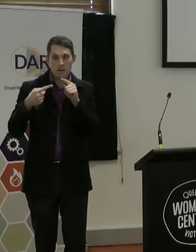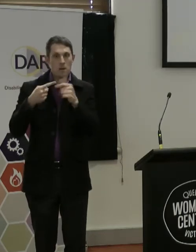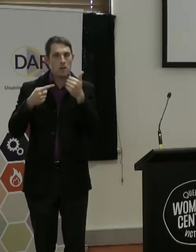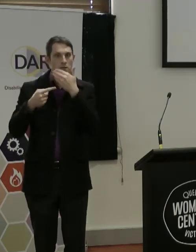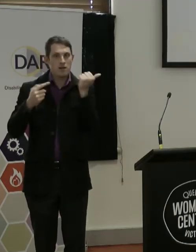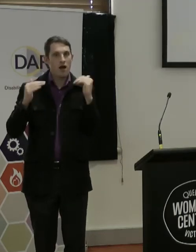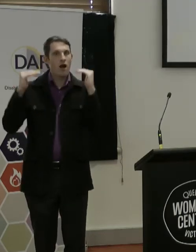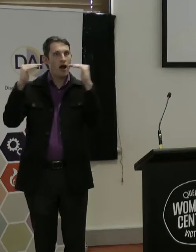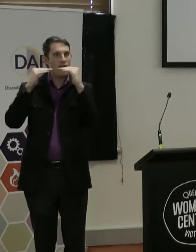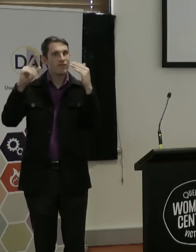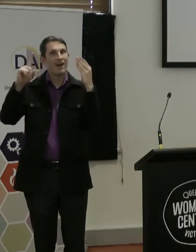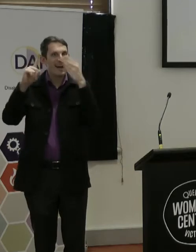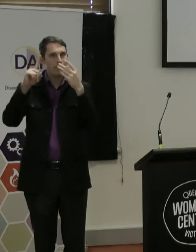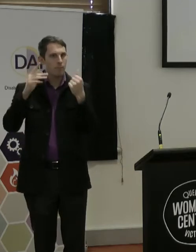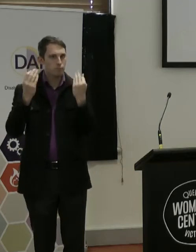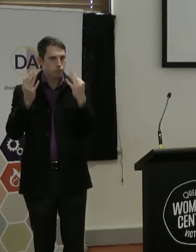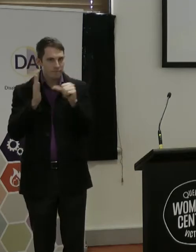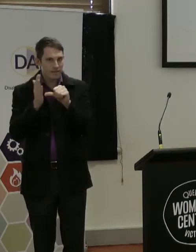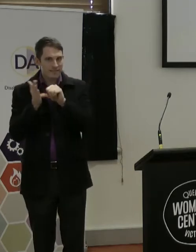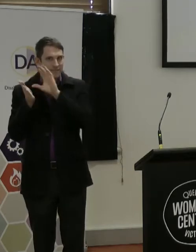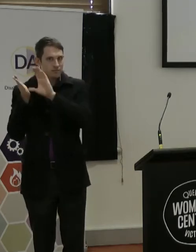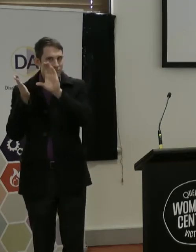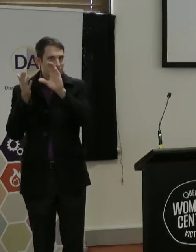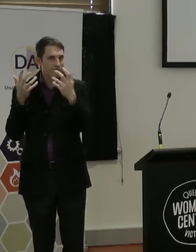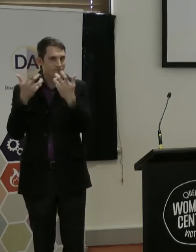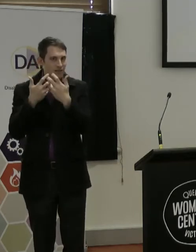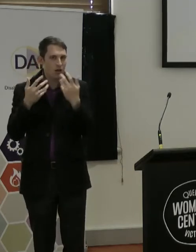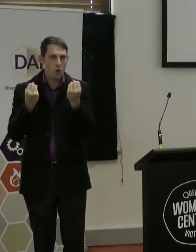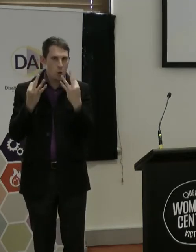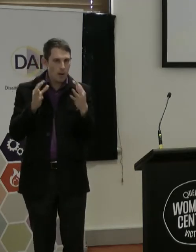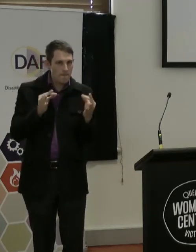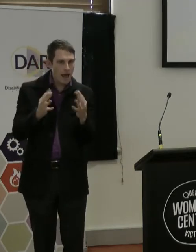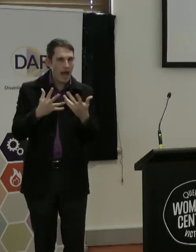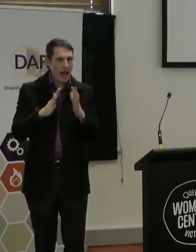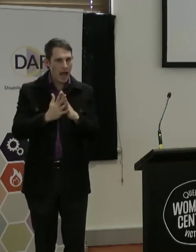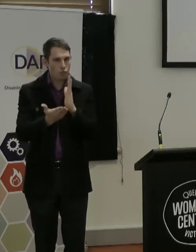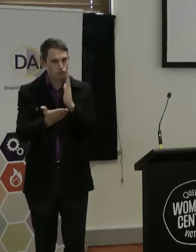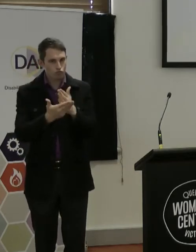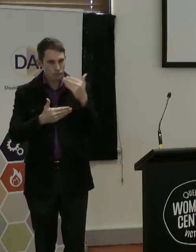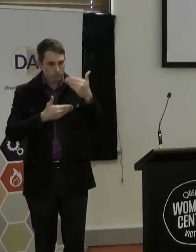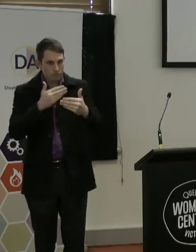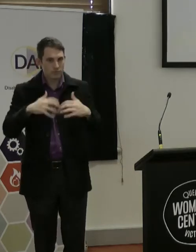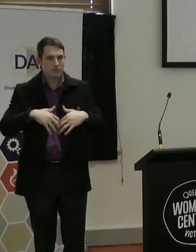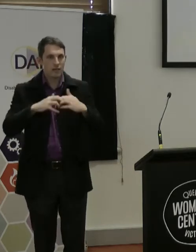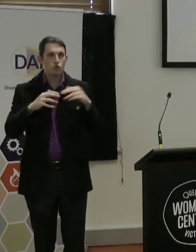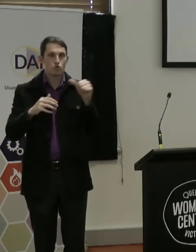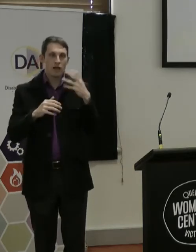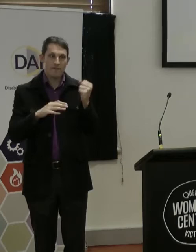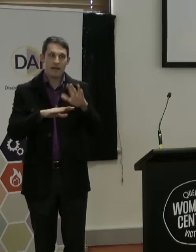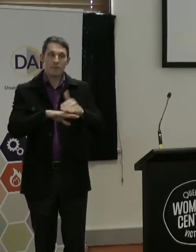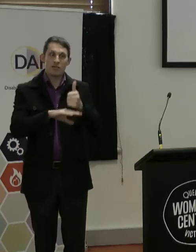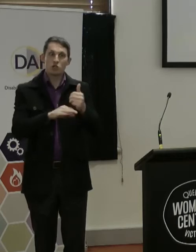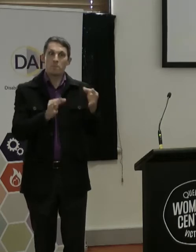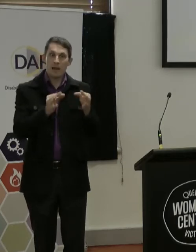aspirational document, but there's no funding attached to it. There's no real plan about how it's going to be implemented. There were meant to be implementation plans, but they've